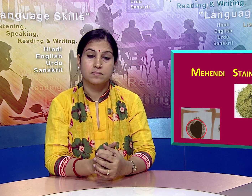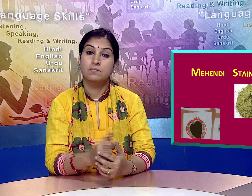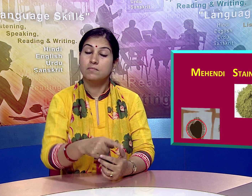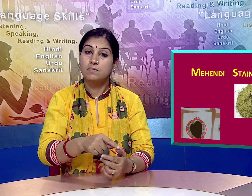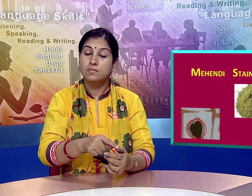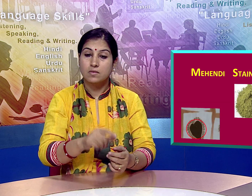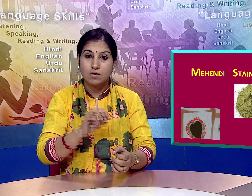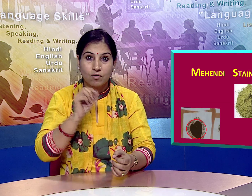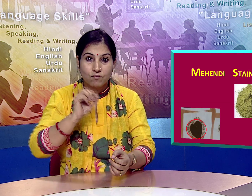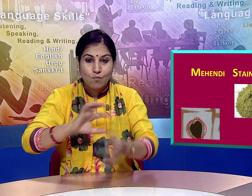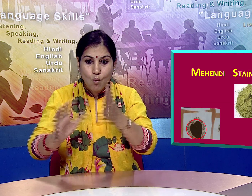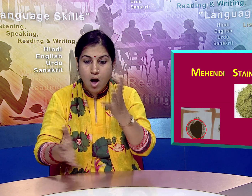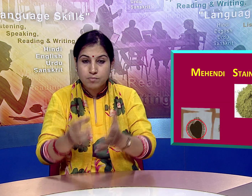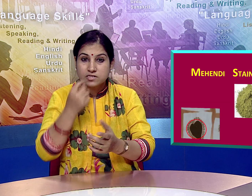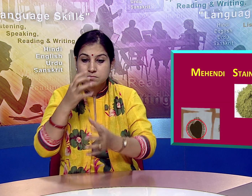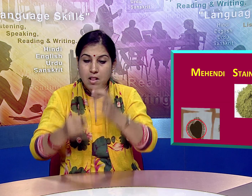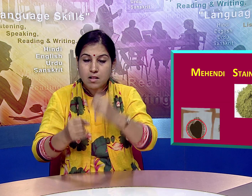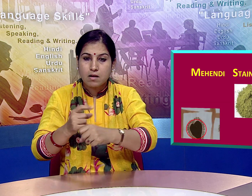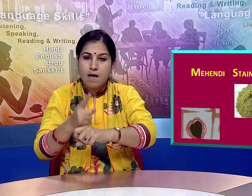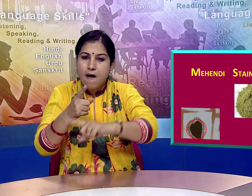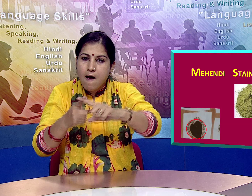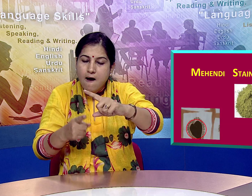dip in warm milk for half an hour.